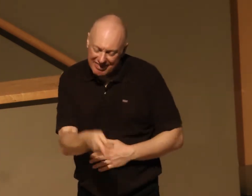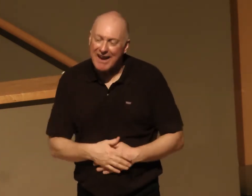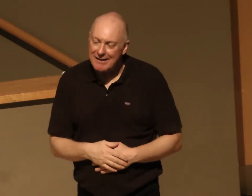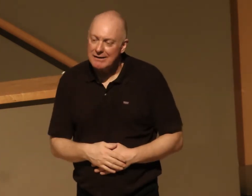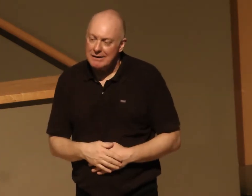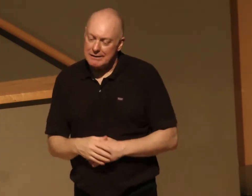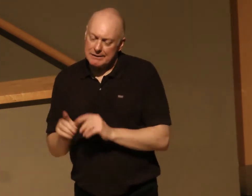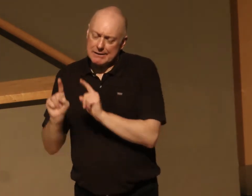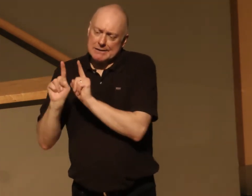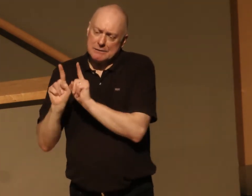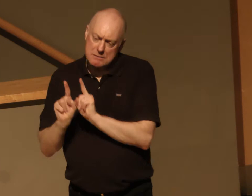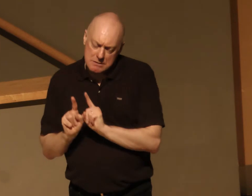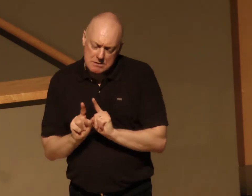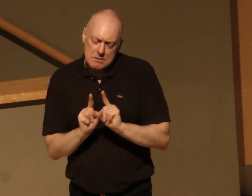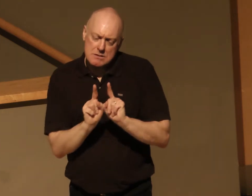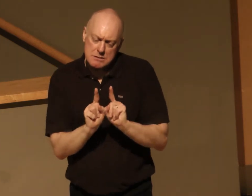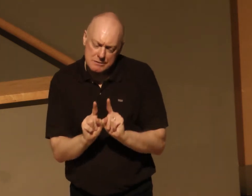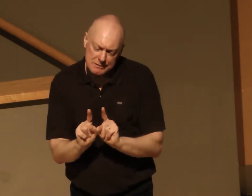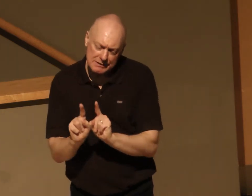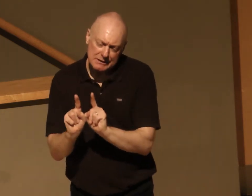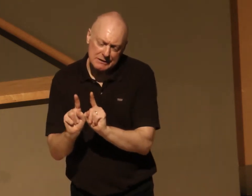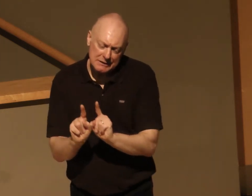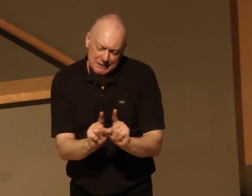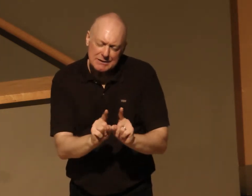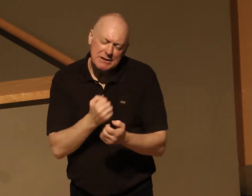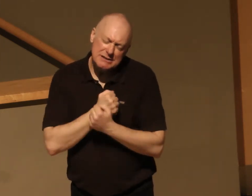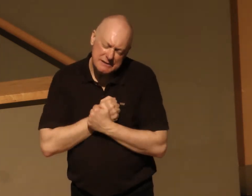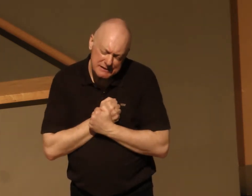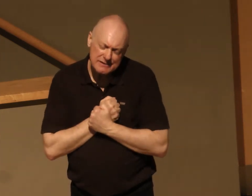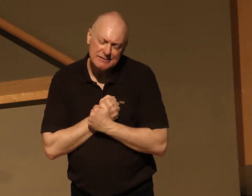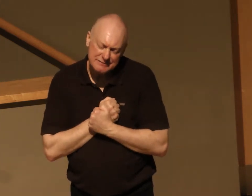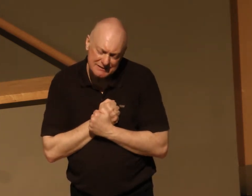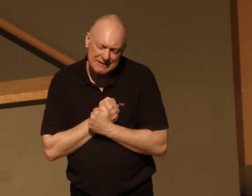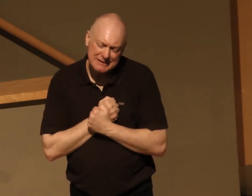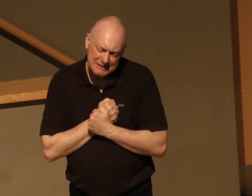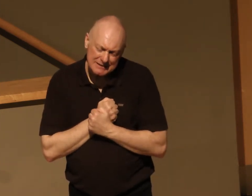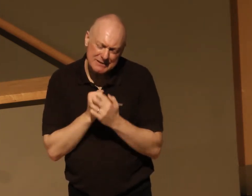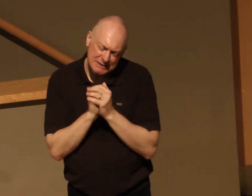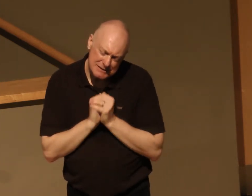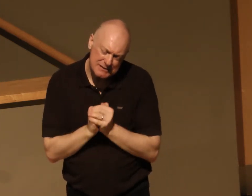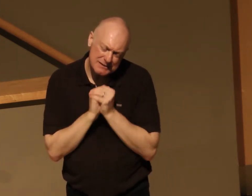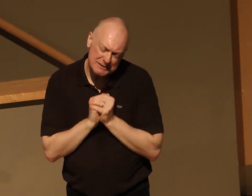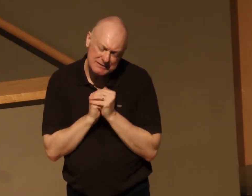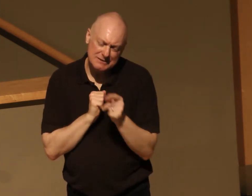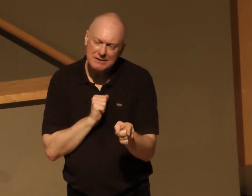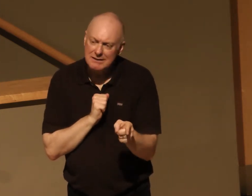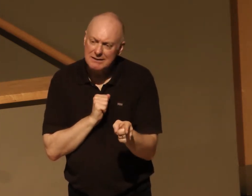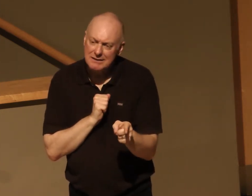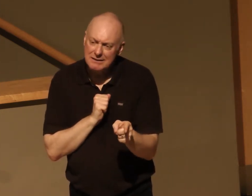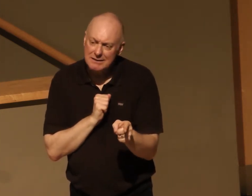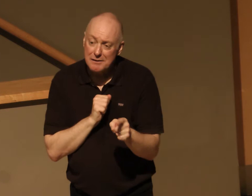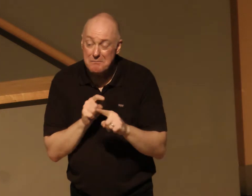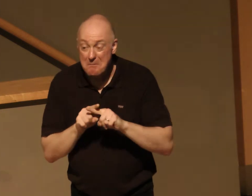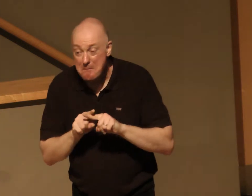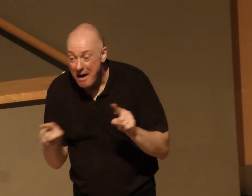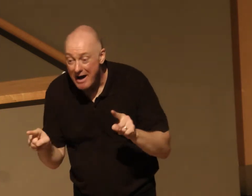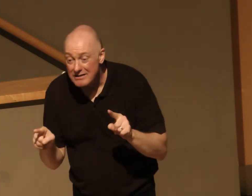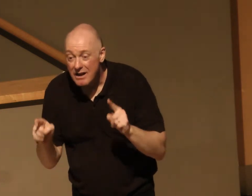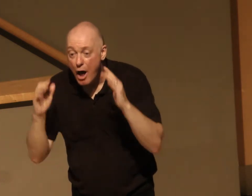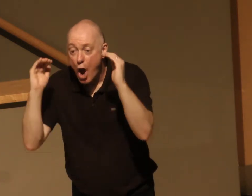compassion, they're coming with love, they're coming out of devotion, we have to see that they're coming with very, very low